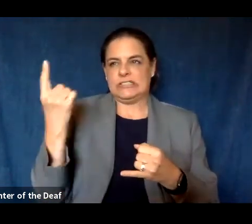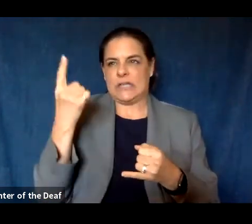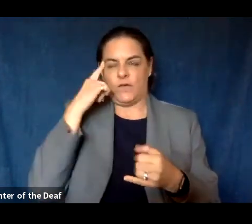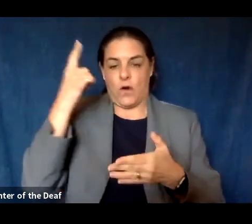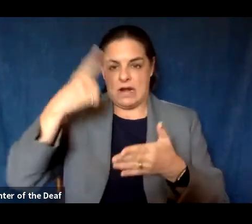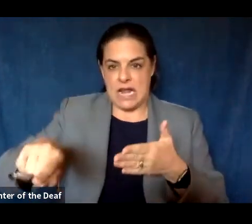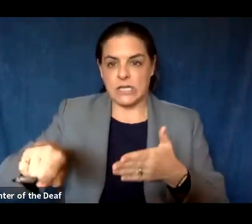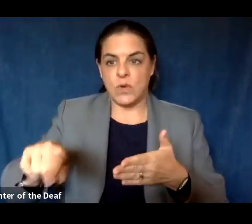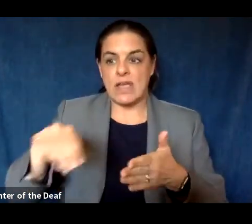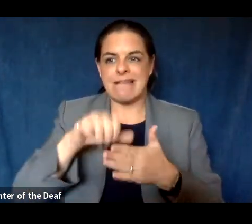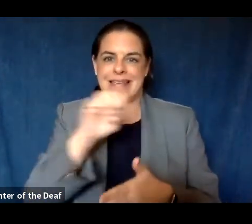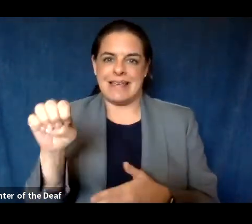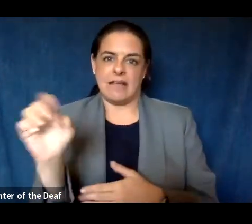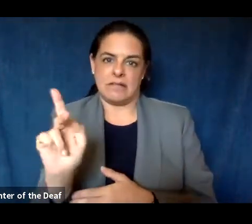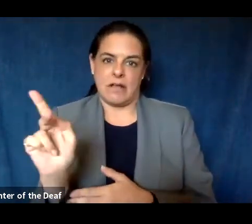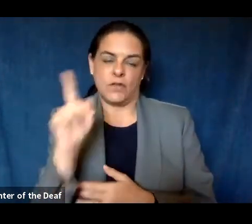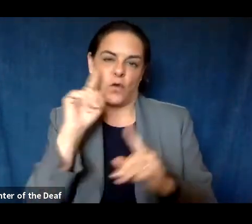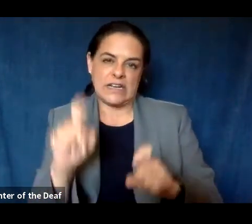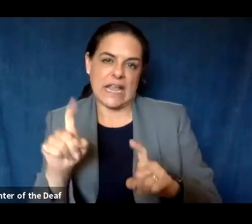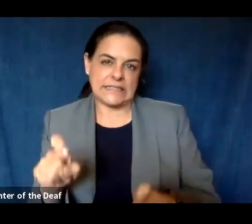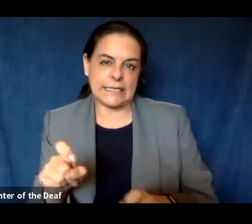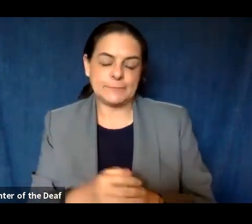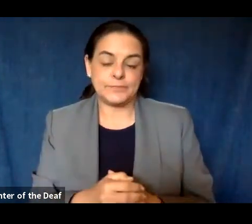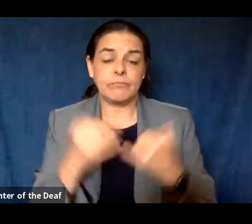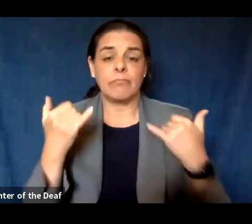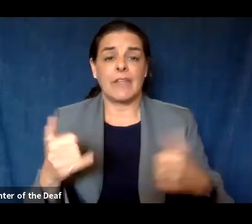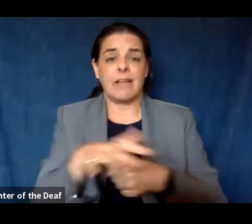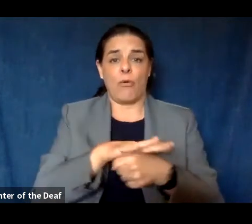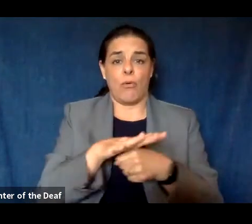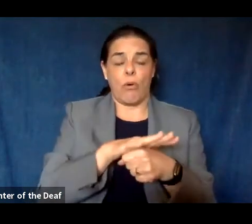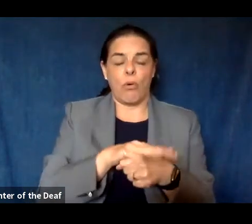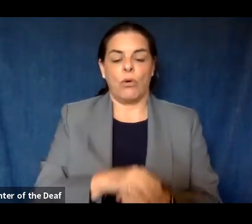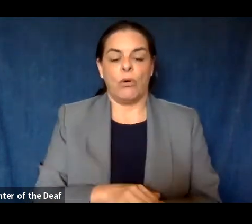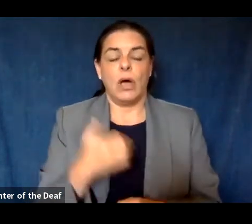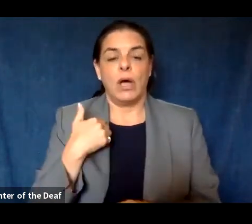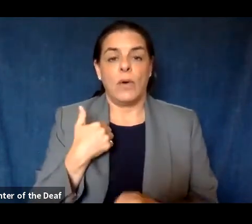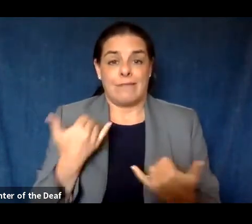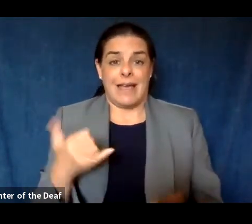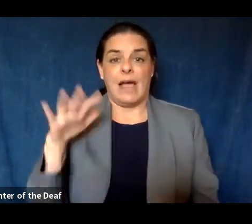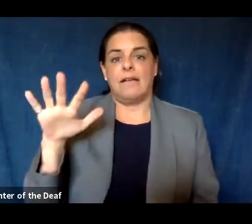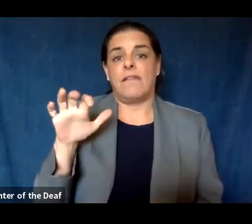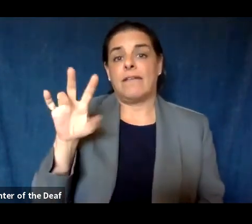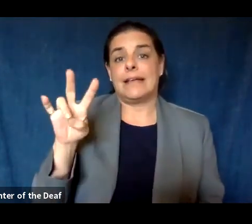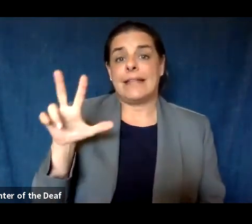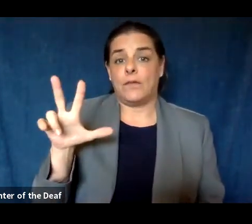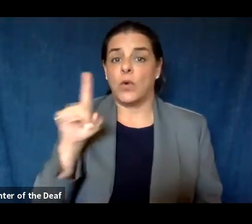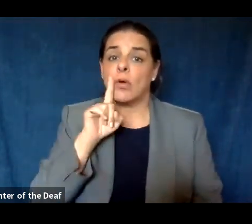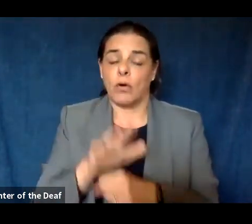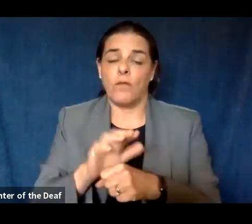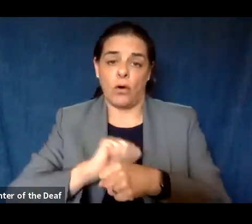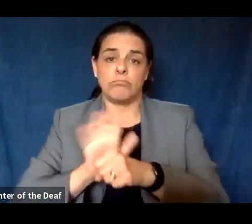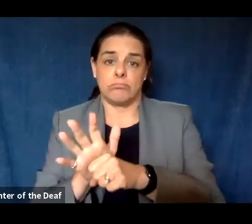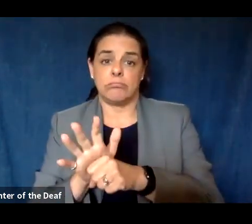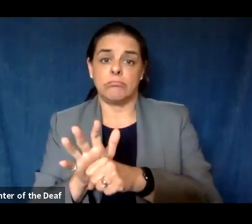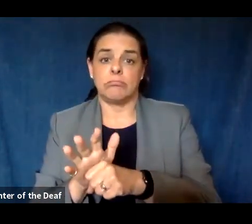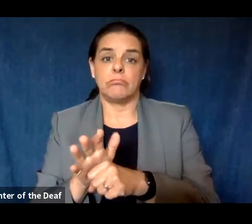Knoxville. Now moving on to our local situation. We have 573 confirmed cases of